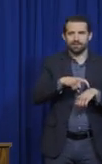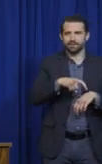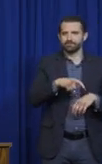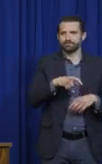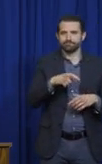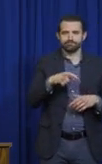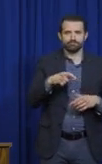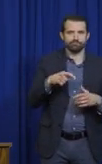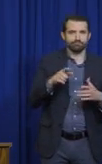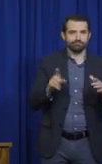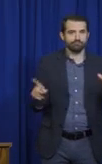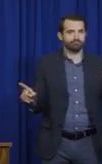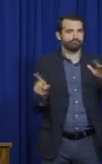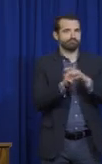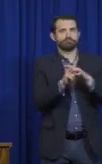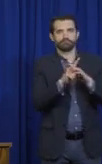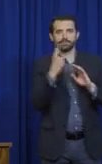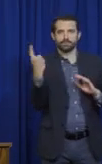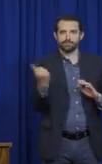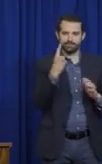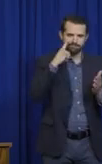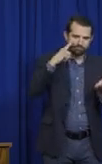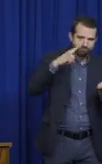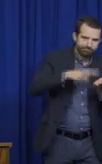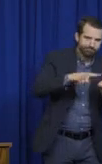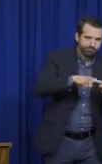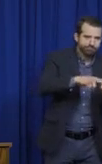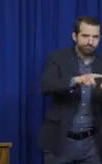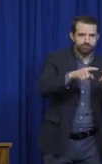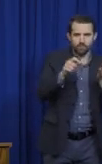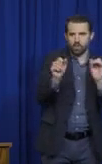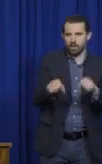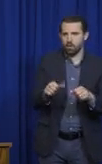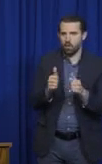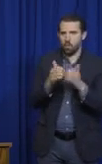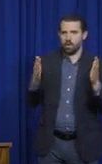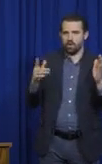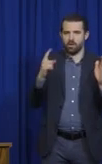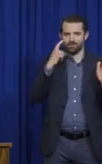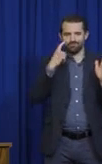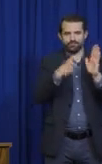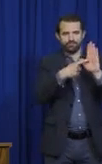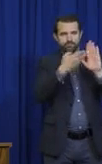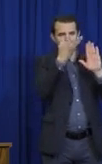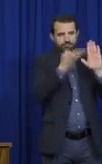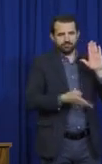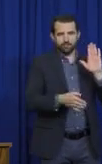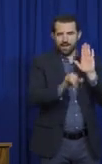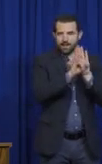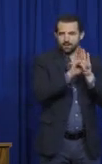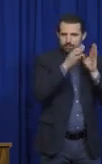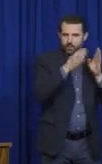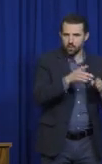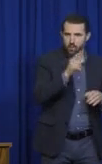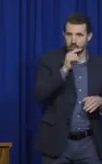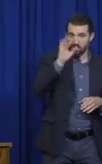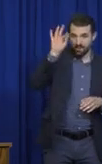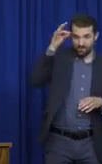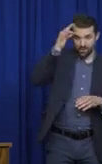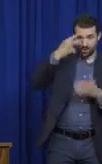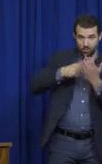I think that investigations can be done without necessarily identifying individuals. But since this is a federal program, I would not